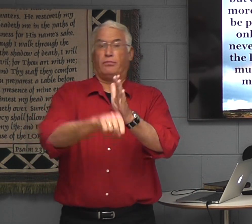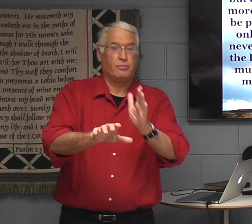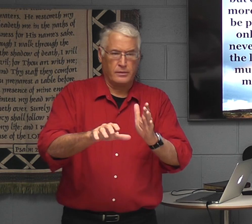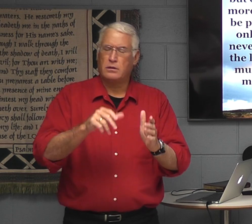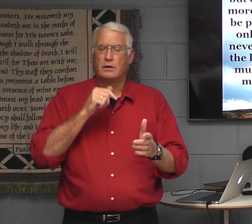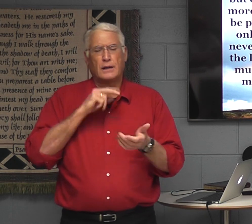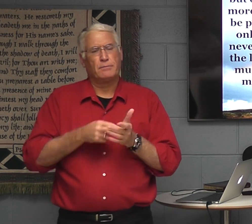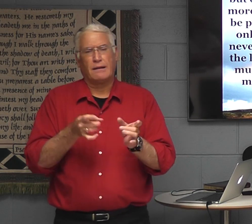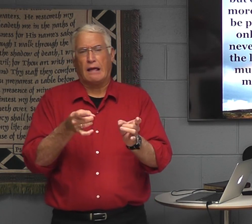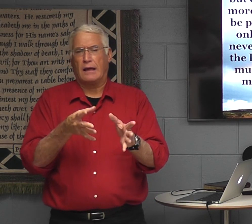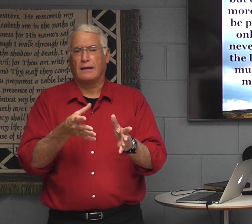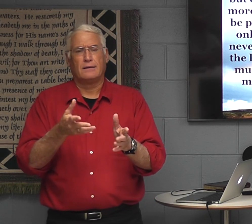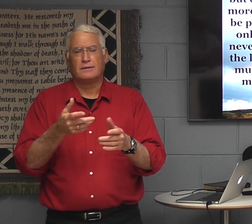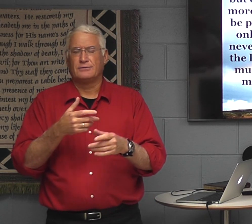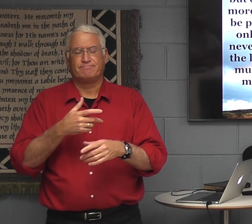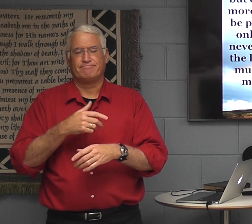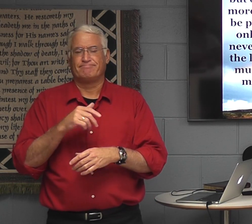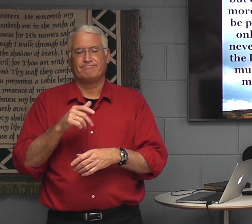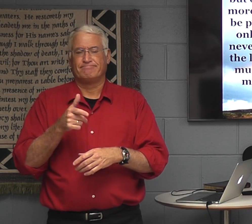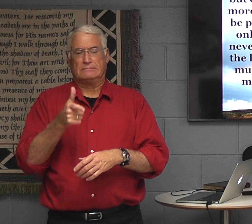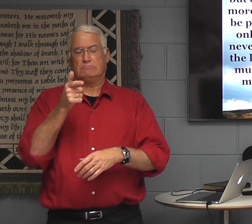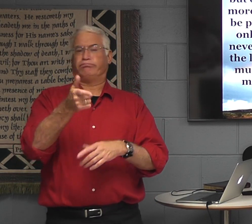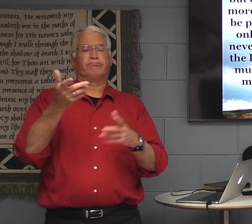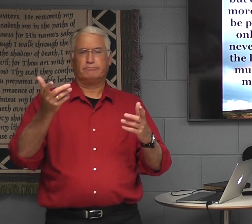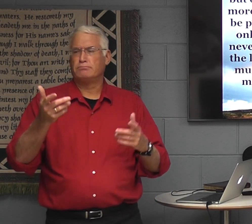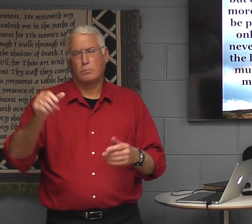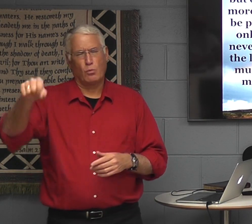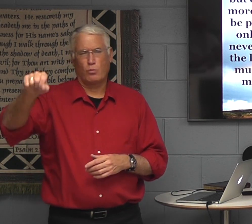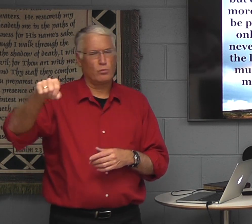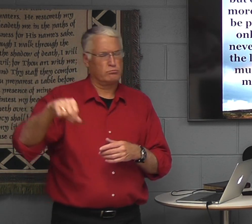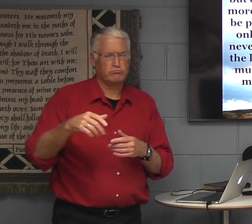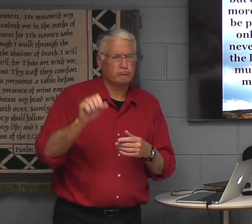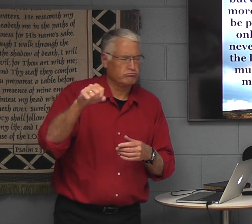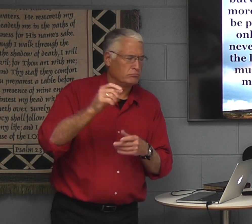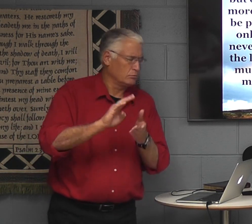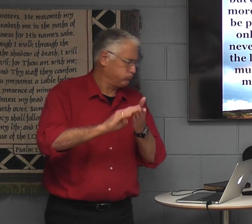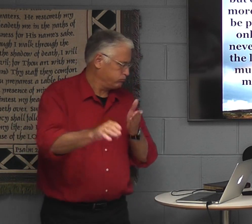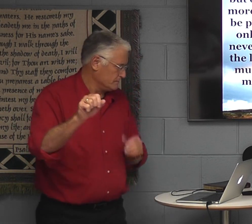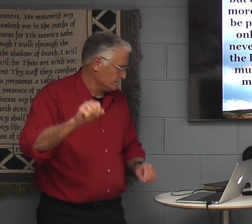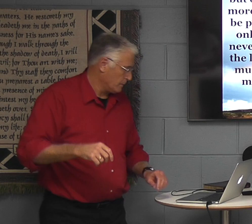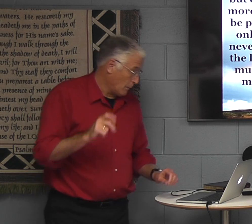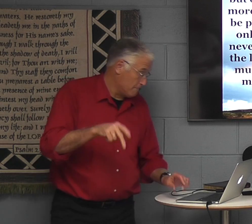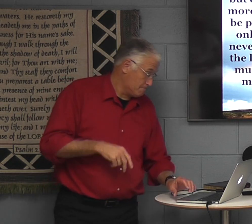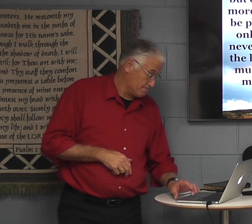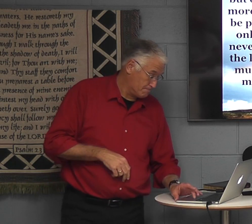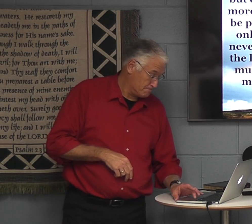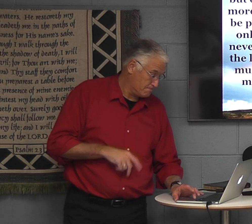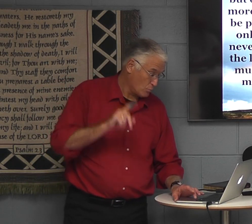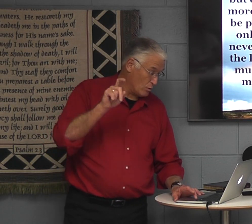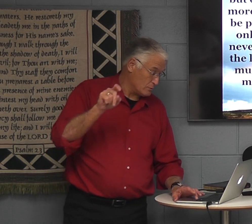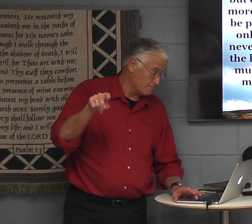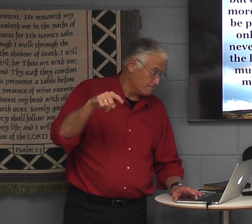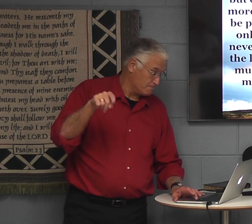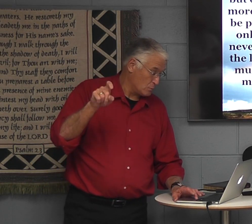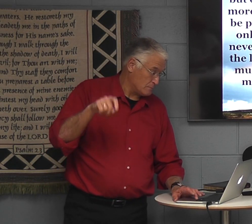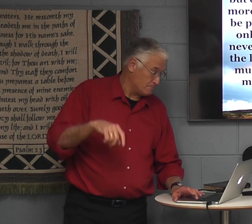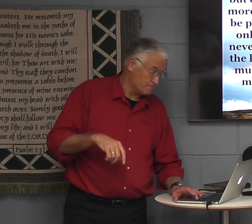Like self-defense, you murder someone, that's not out of hatred. No. You'll be dismissed.